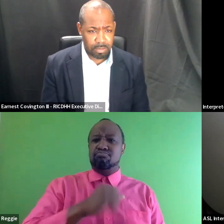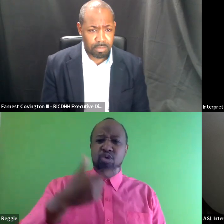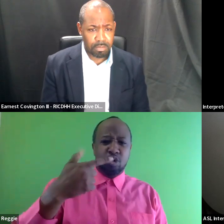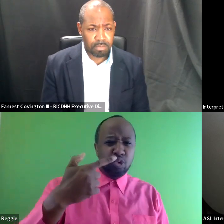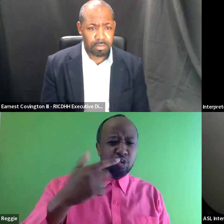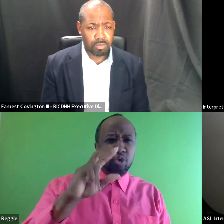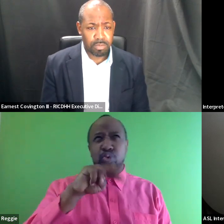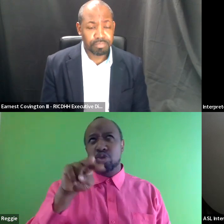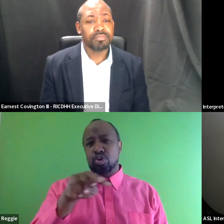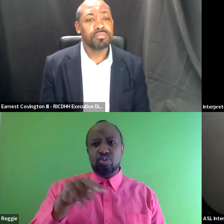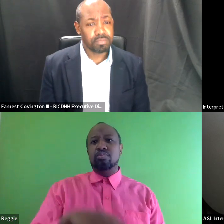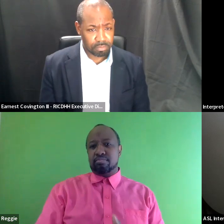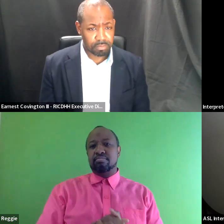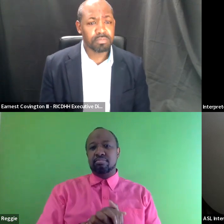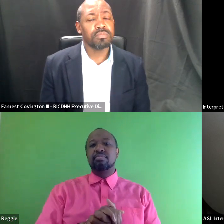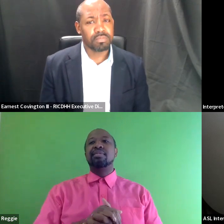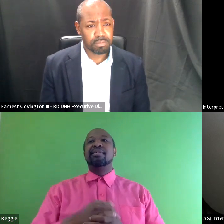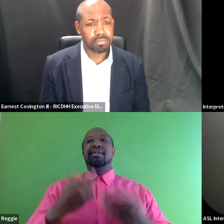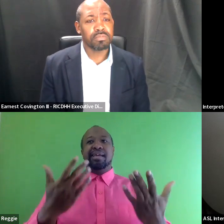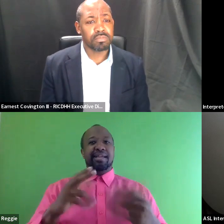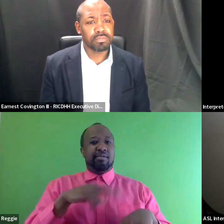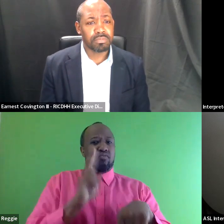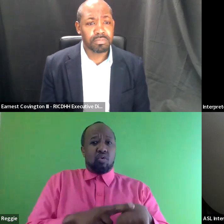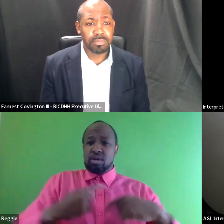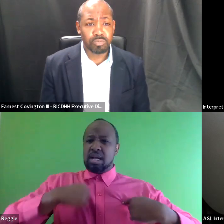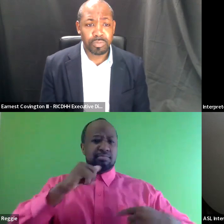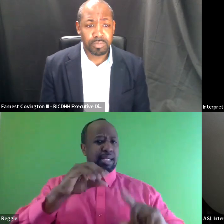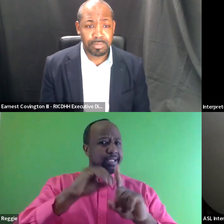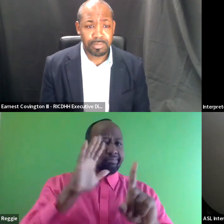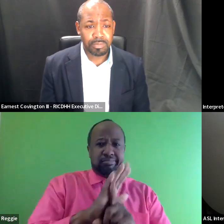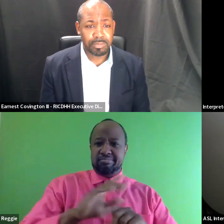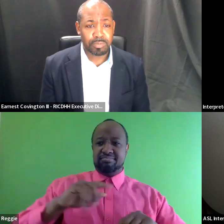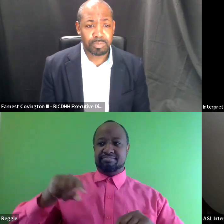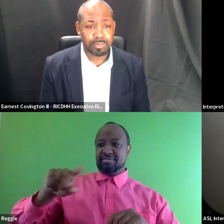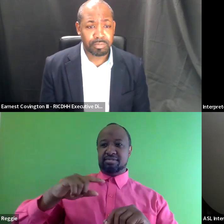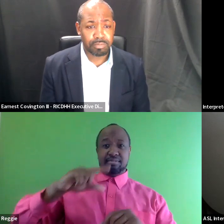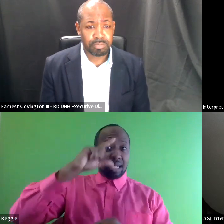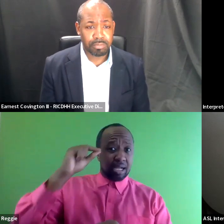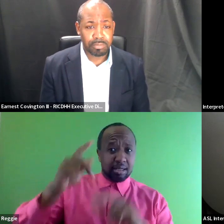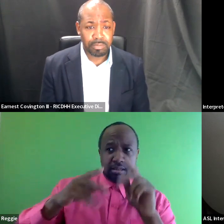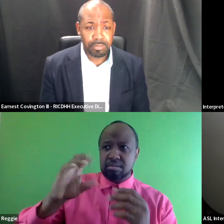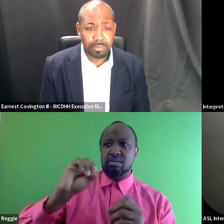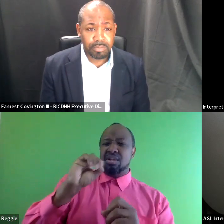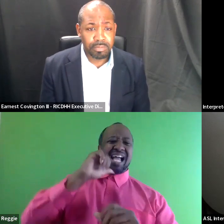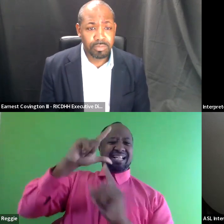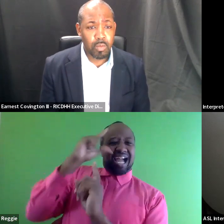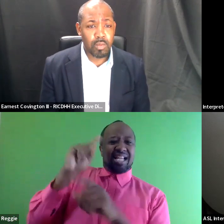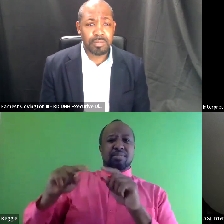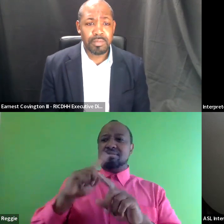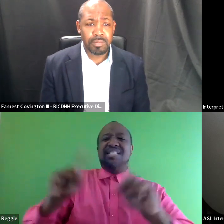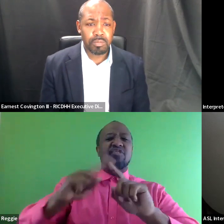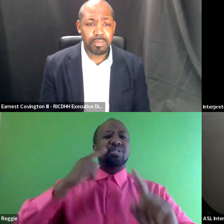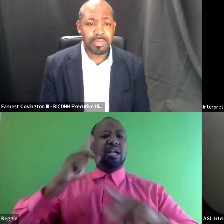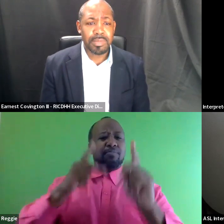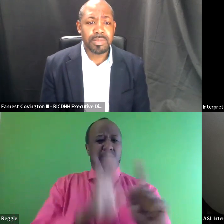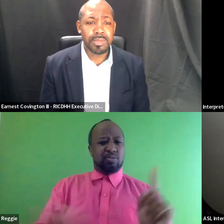got traumatic experiences of being judged for my sign and how I sign. And so that makes me not want to participate. When I think